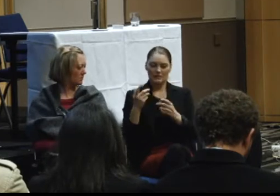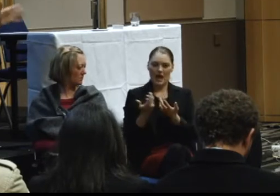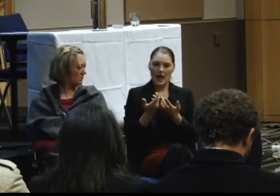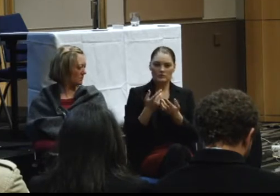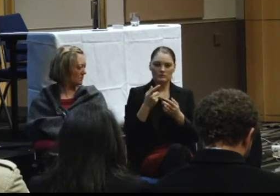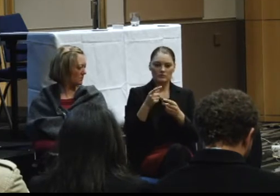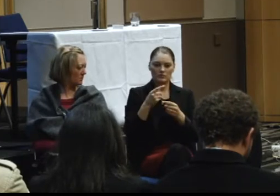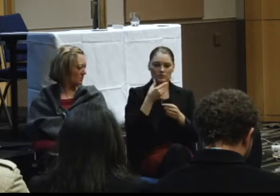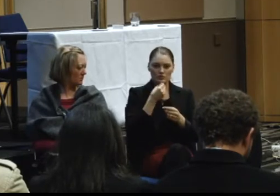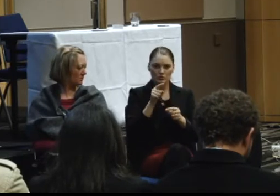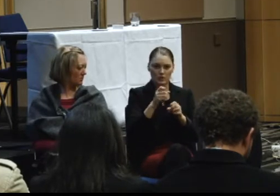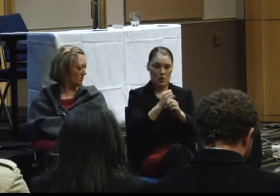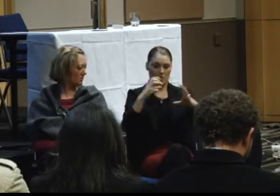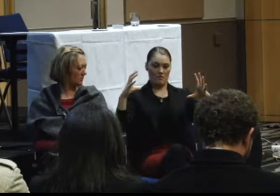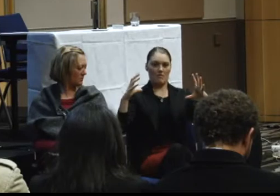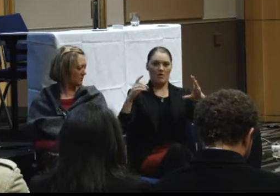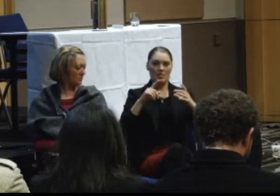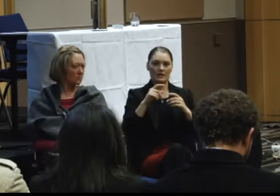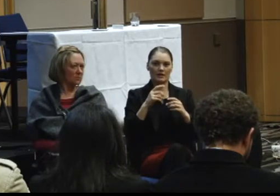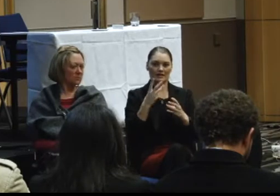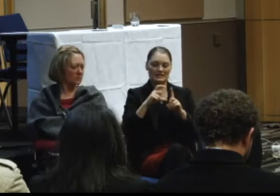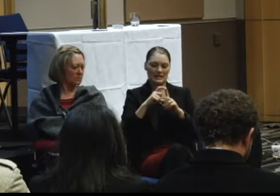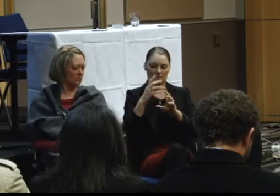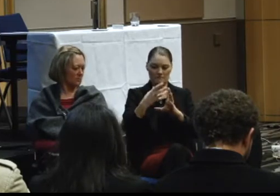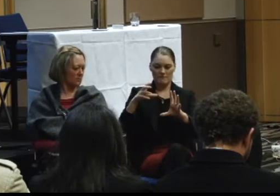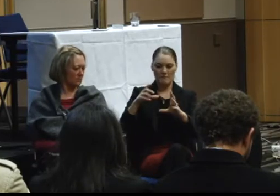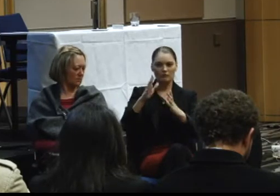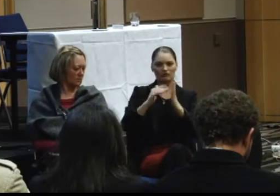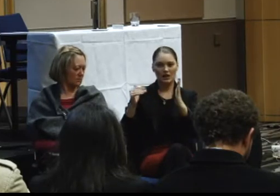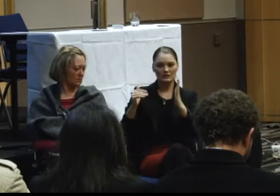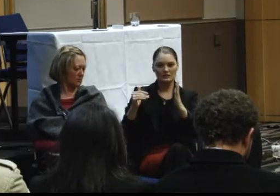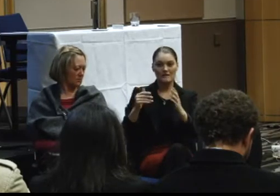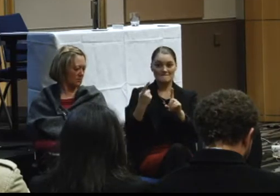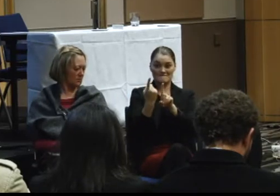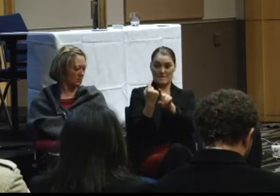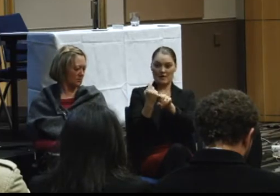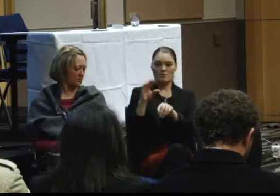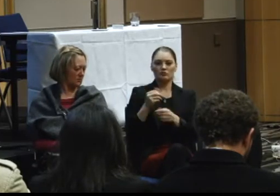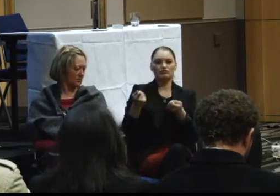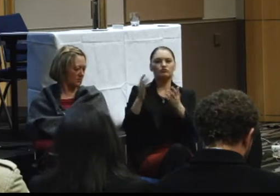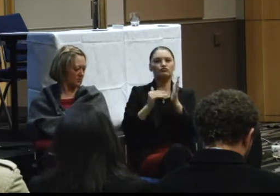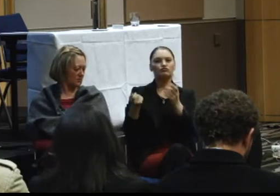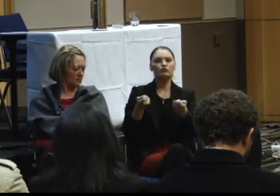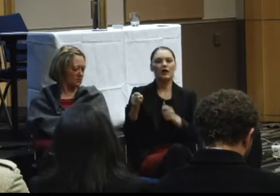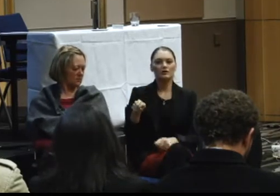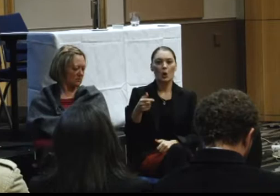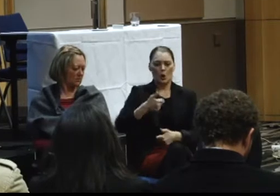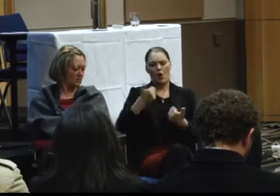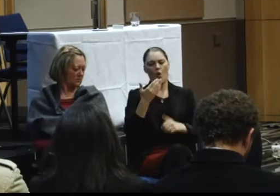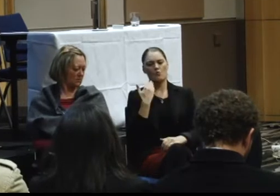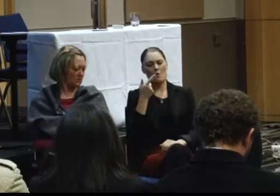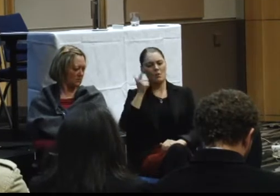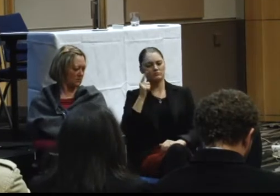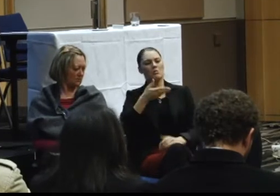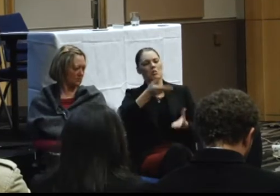objectives, and it was fantastic and great and fine. Of course, the feedback from all the truck drivers afterwards was, oh, yeah, cool, boss, that was really good fun, learned a